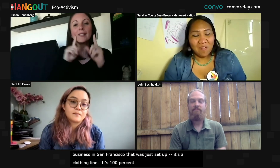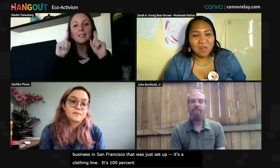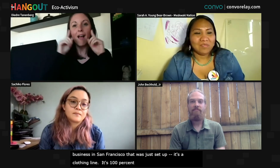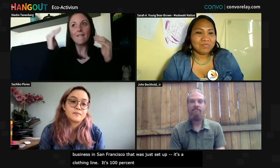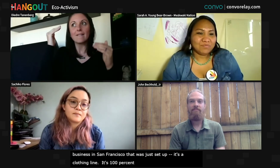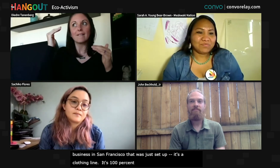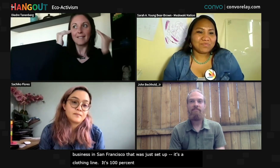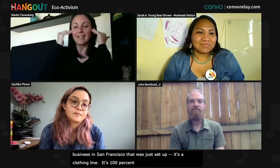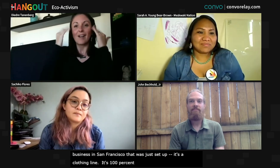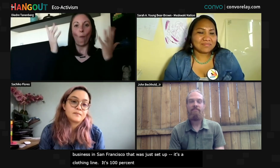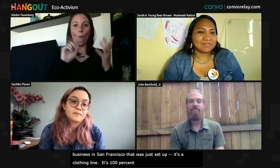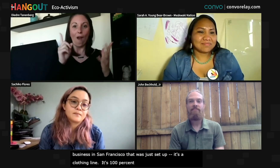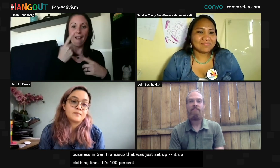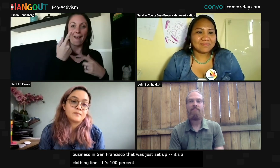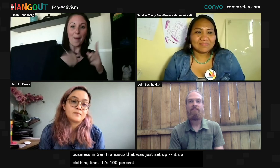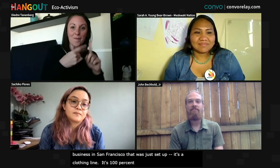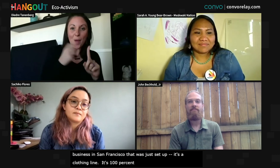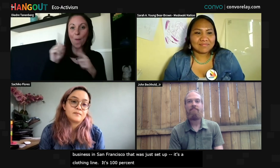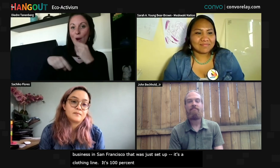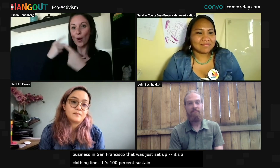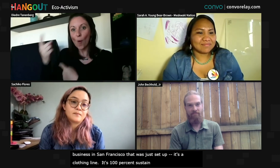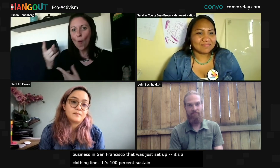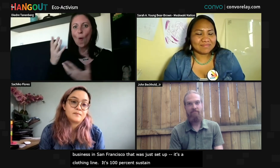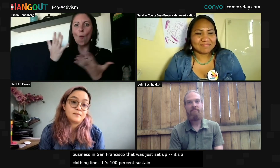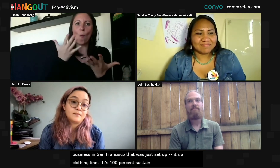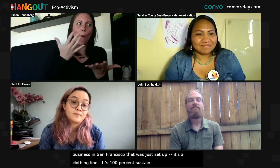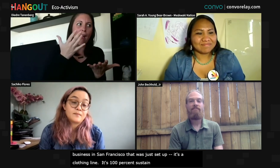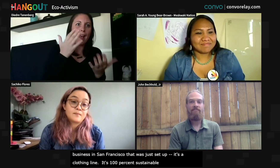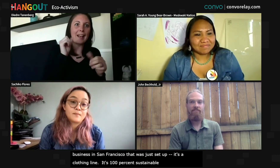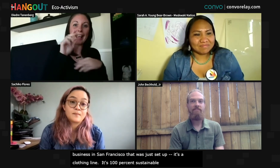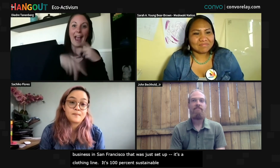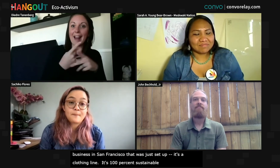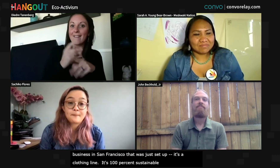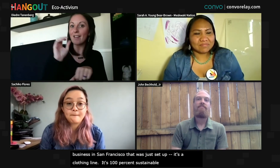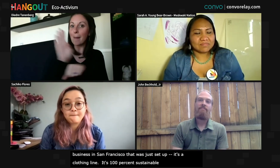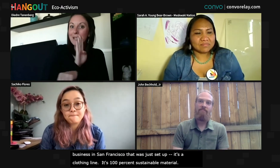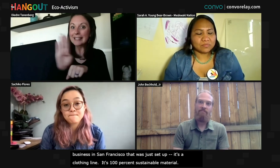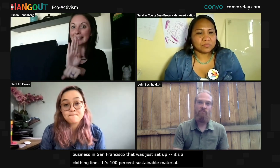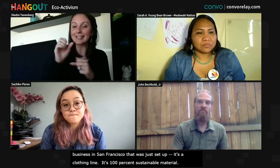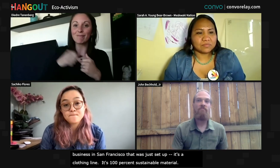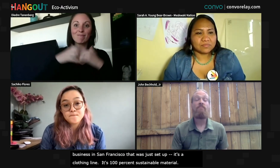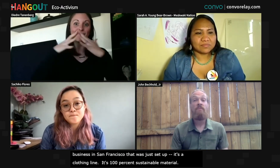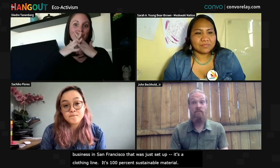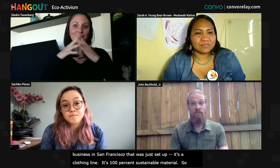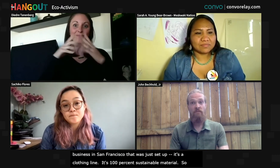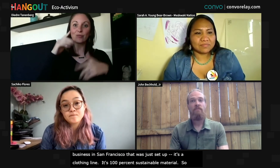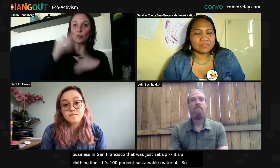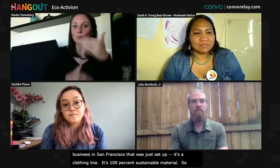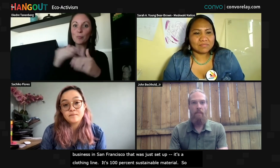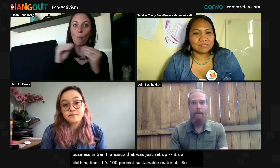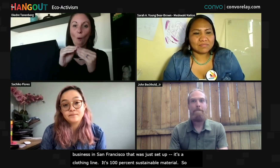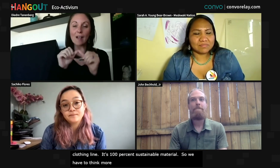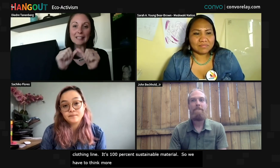sustainable material. So we have to think more about where everything comes and goes. And we're seeing more and